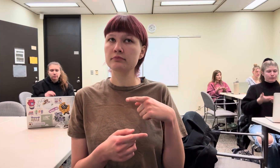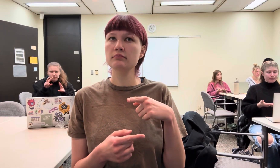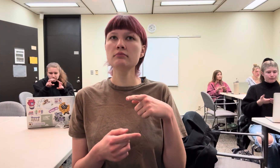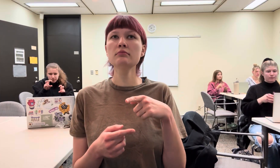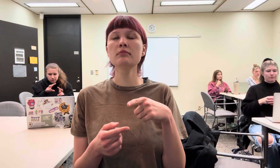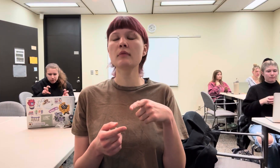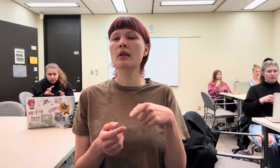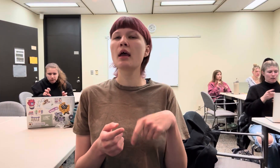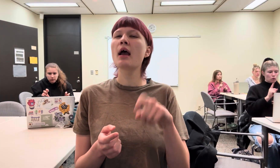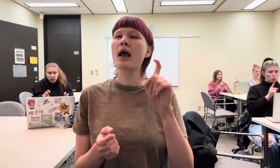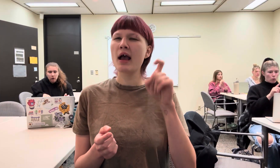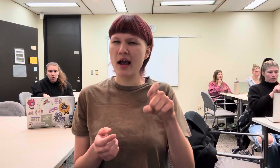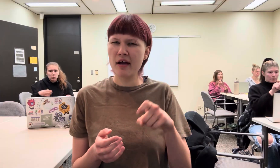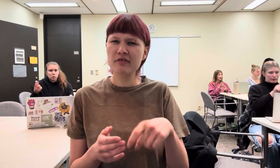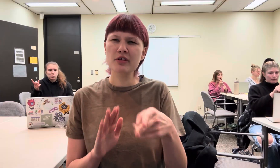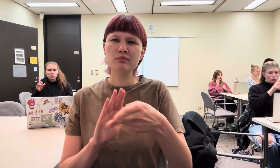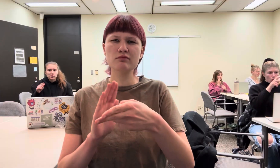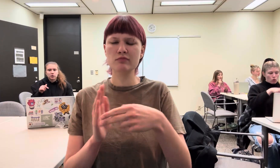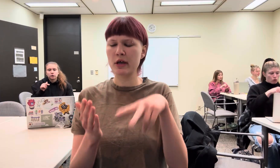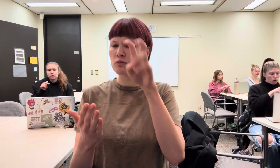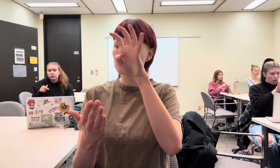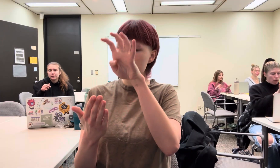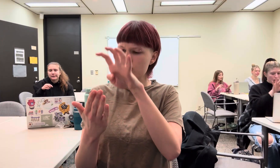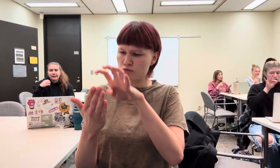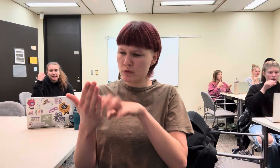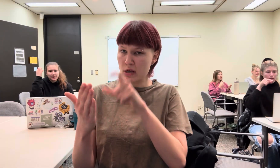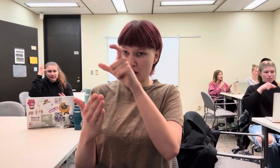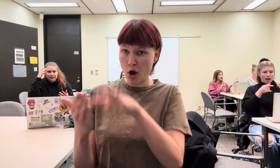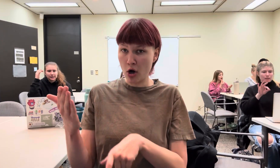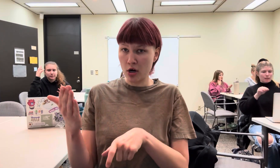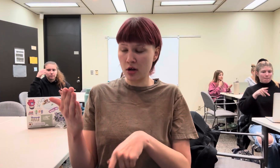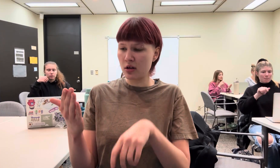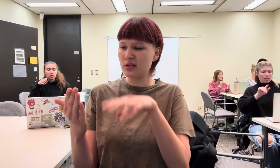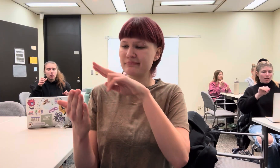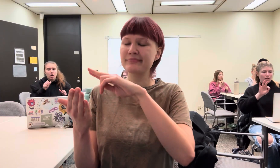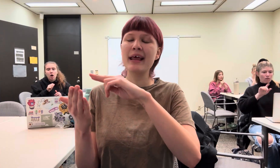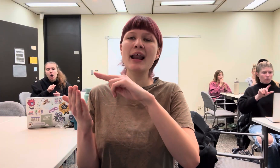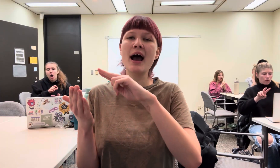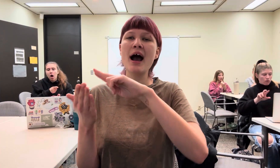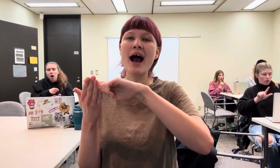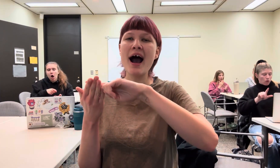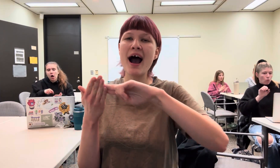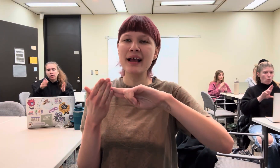it's serious. This is where I think the author is giving us that type of tone. So let's review real quick. What